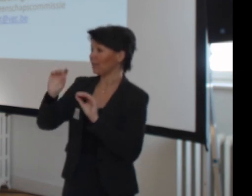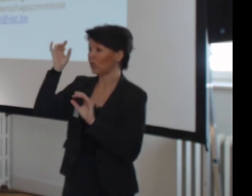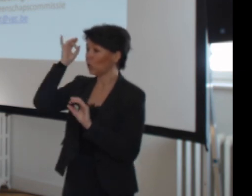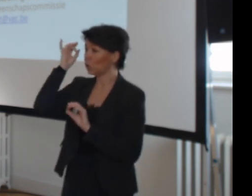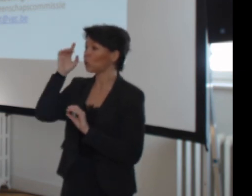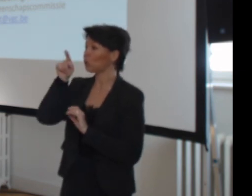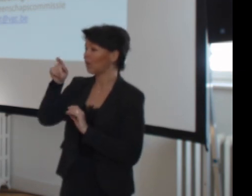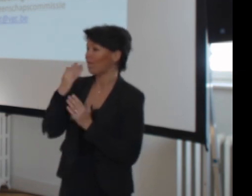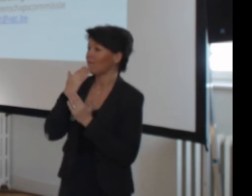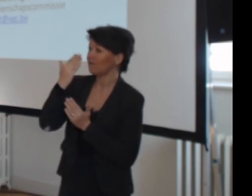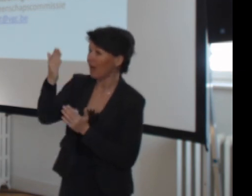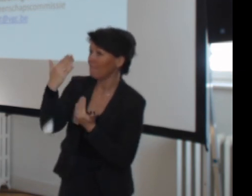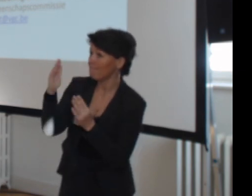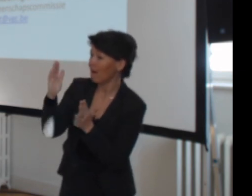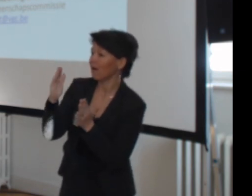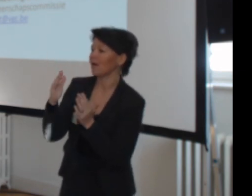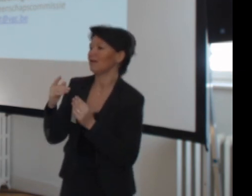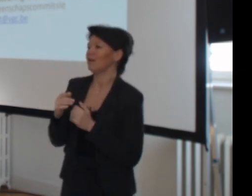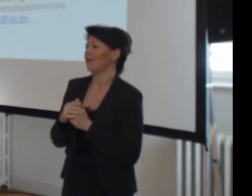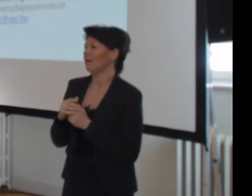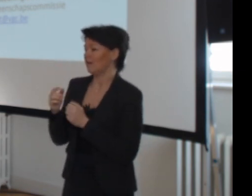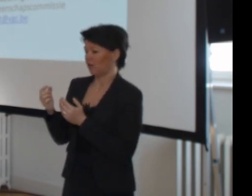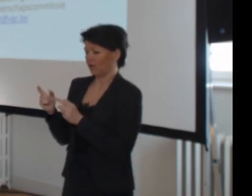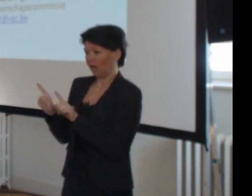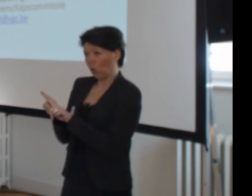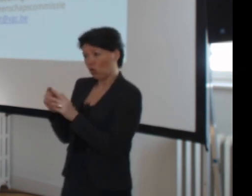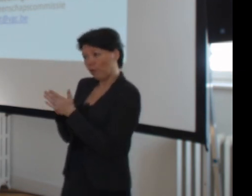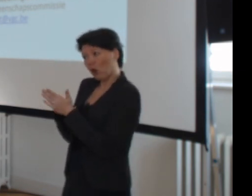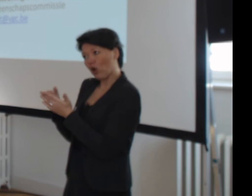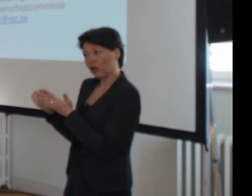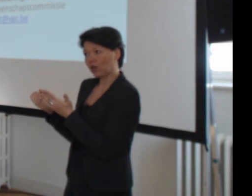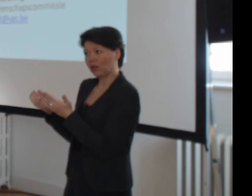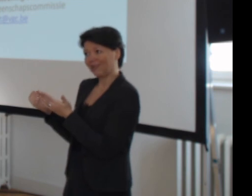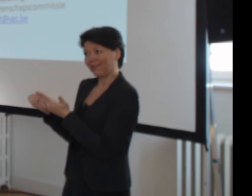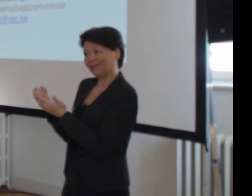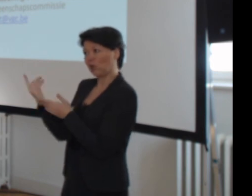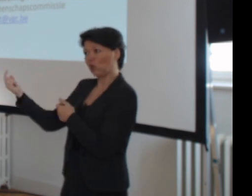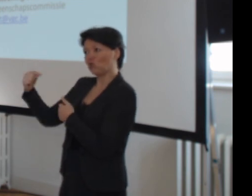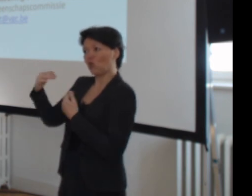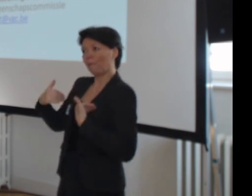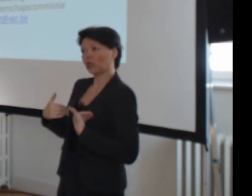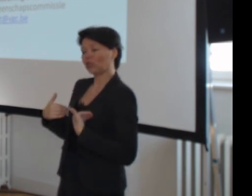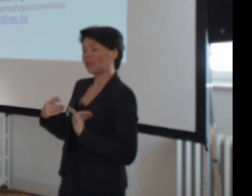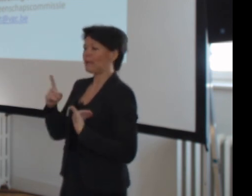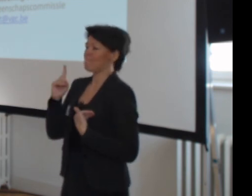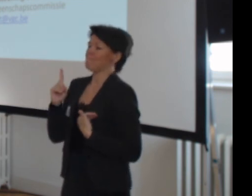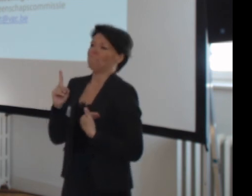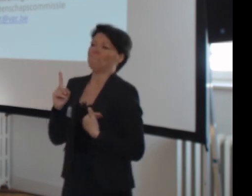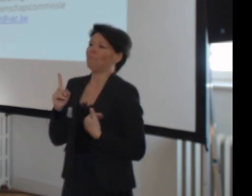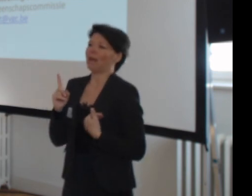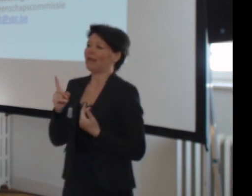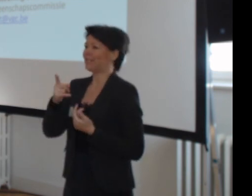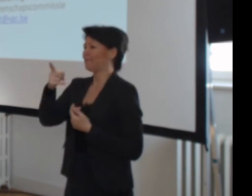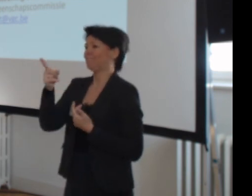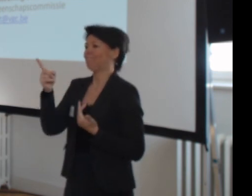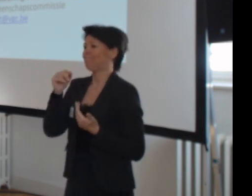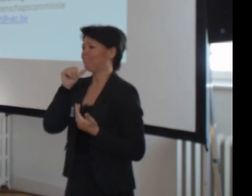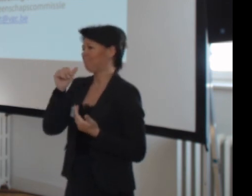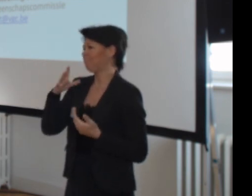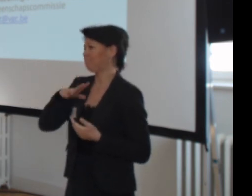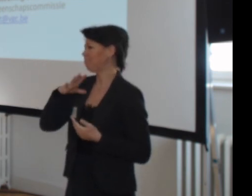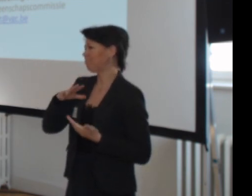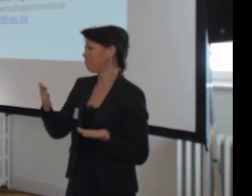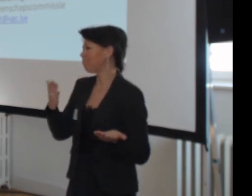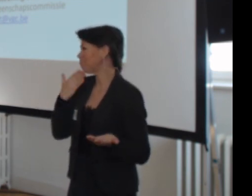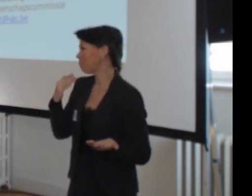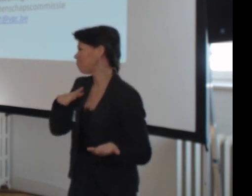exception be broadened so that it would cover newcomers, but the publishers are not very interested in doing